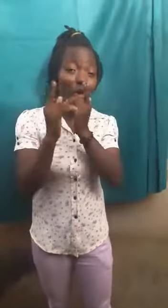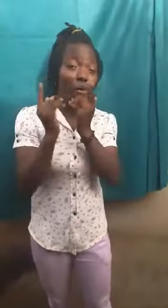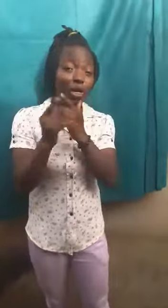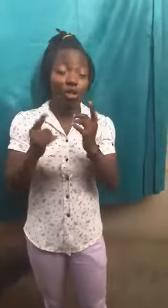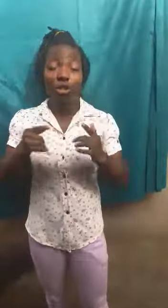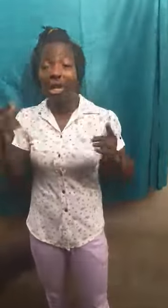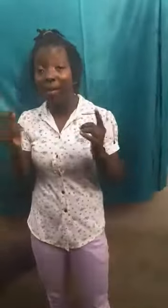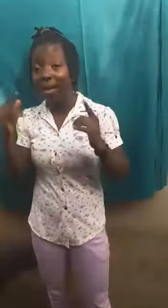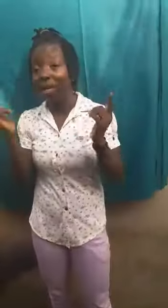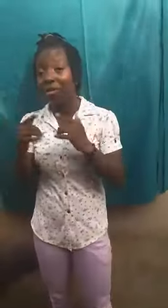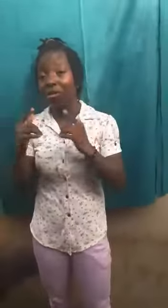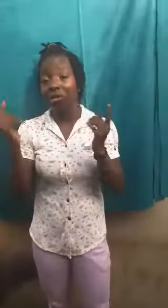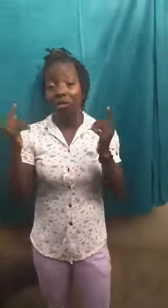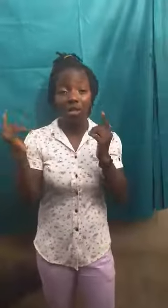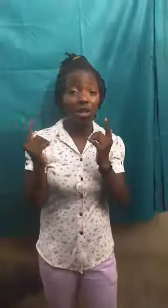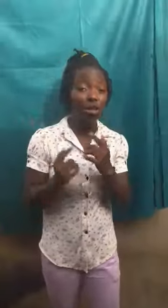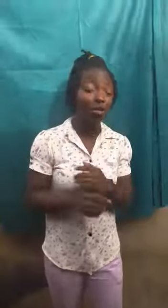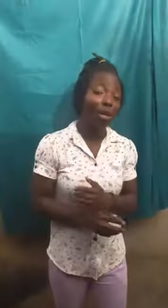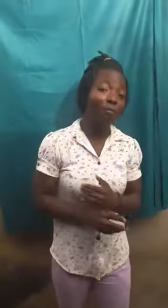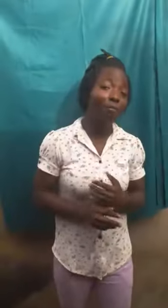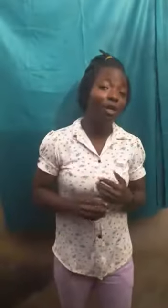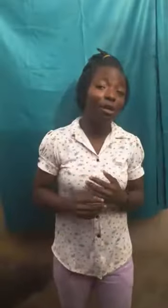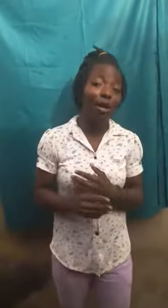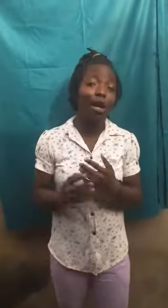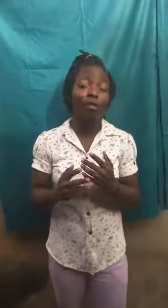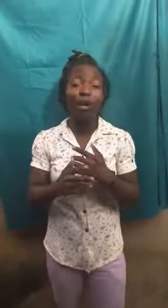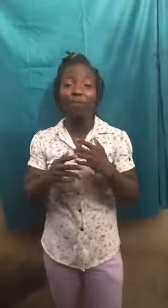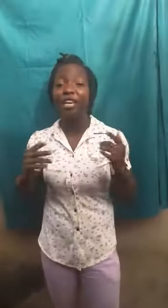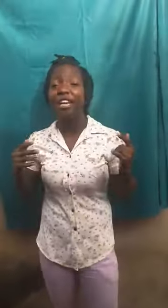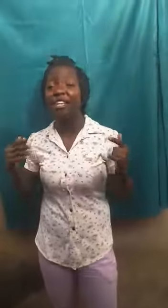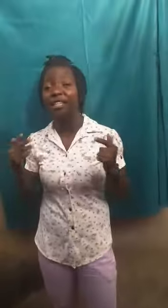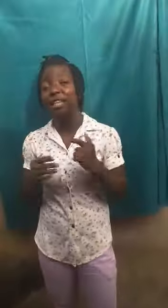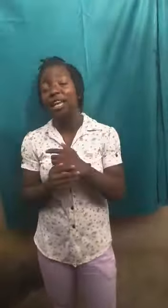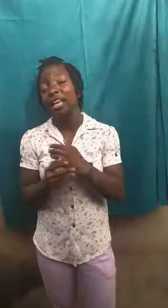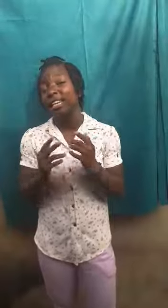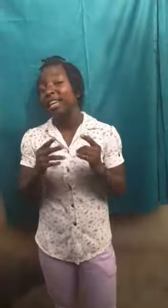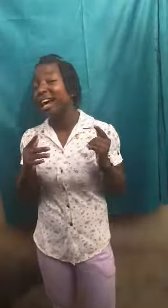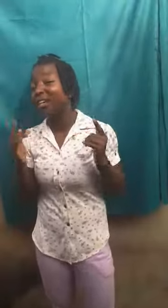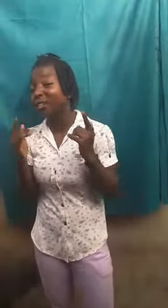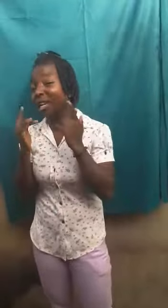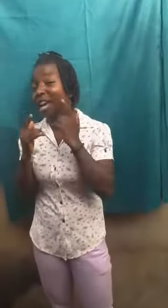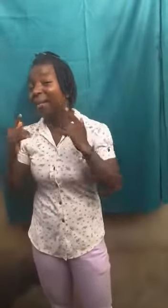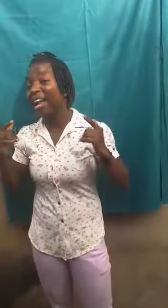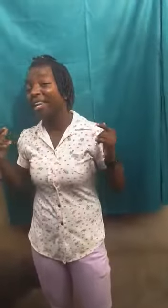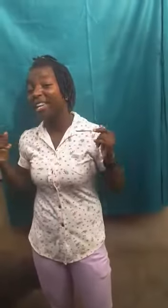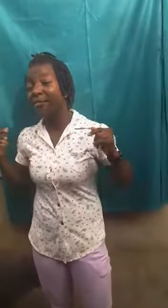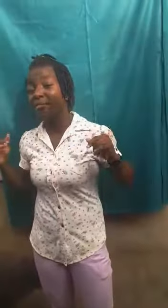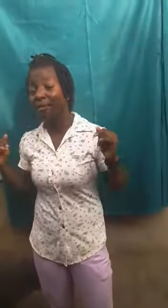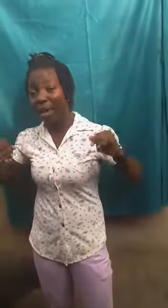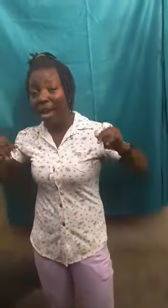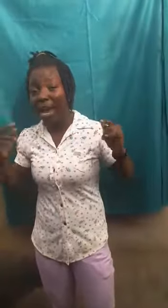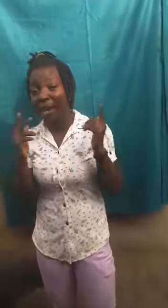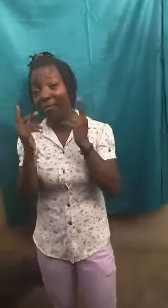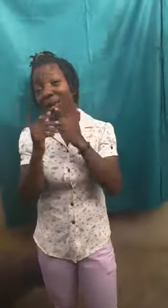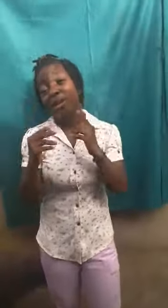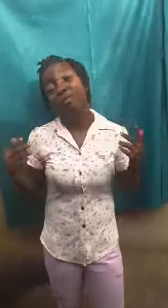Don't waste your time and I know. Say. If we go pass my peace. Then I don't take my leave. If we no